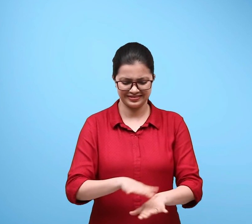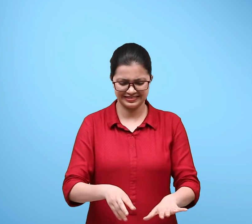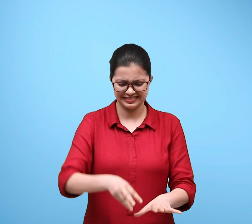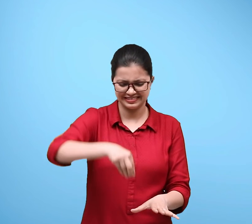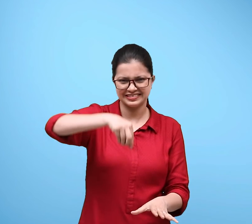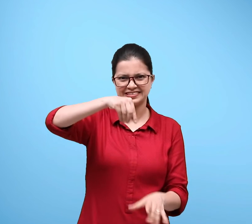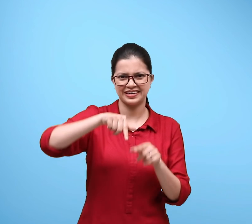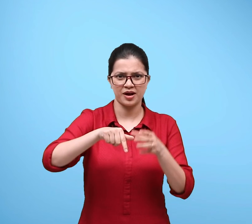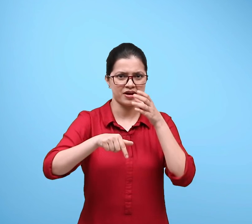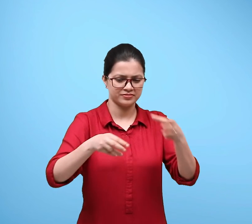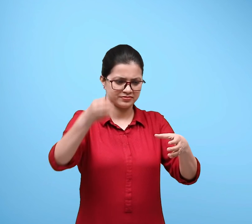Sand settles down in water.